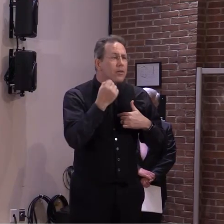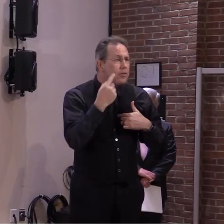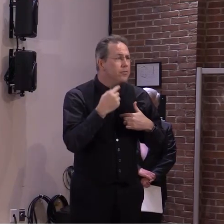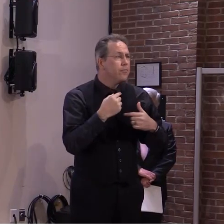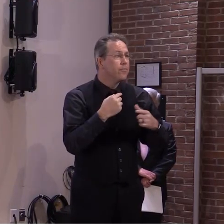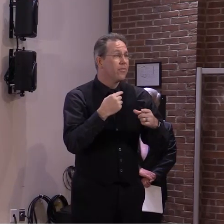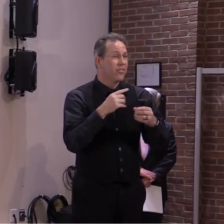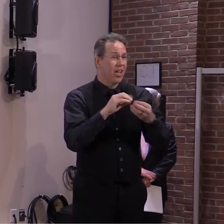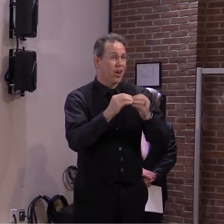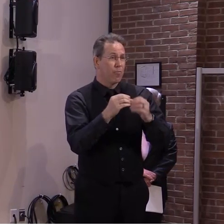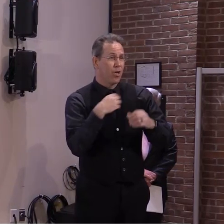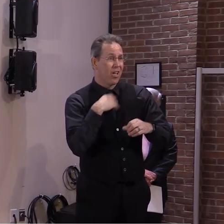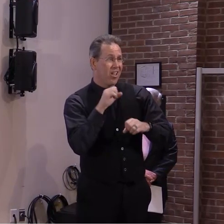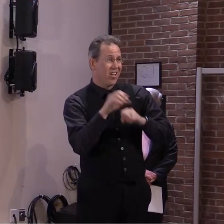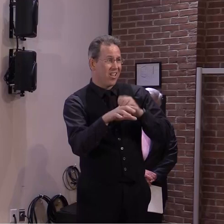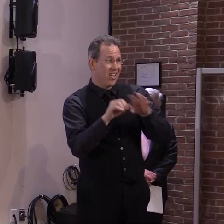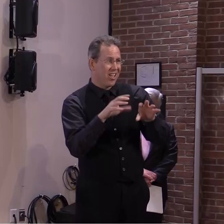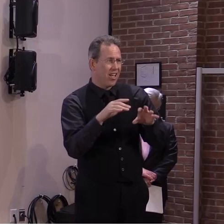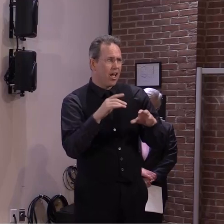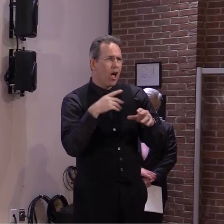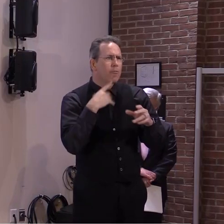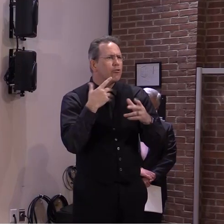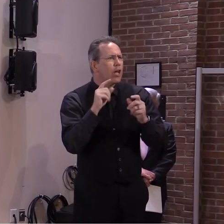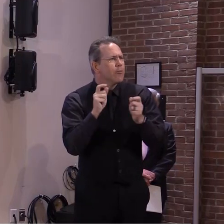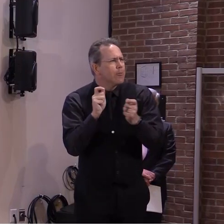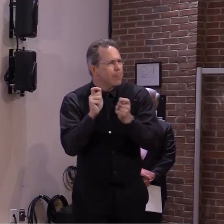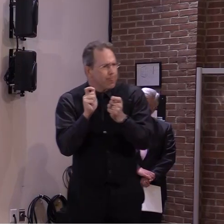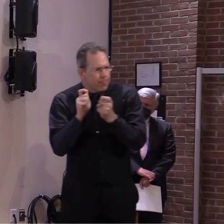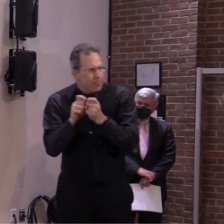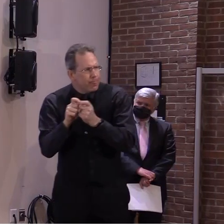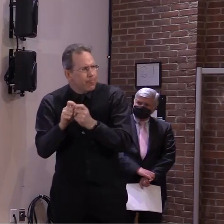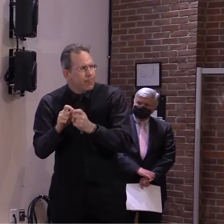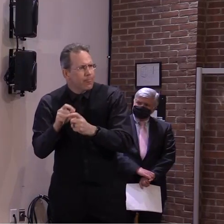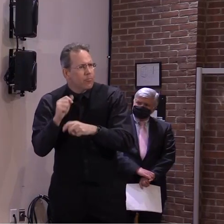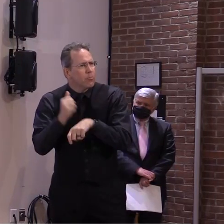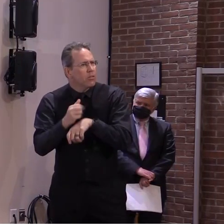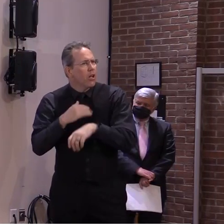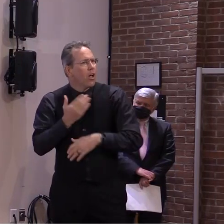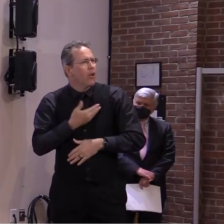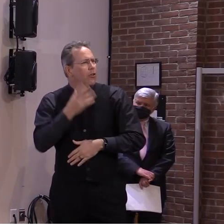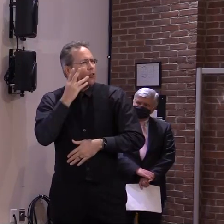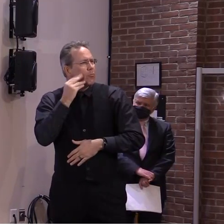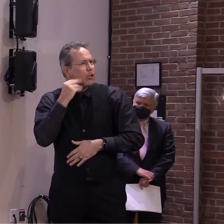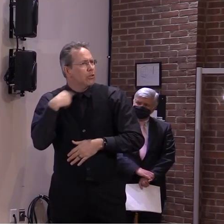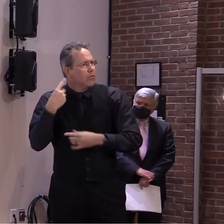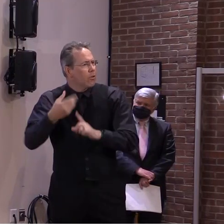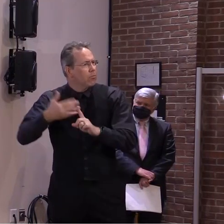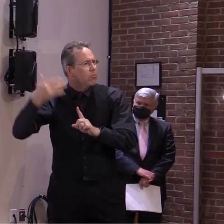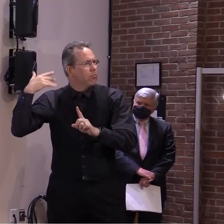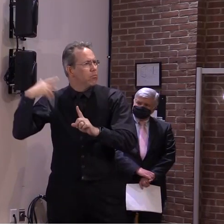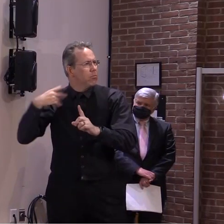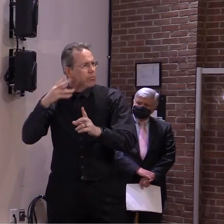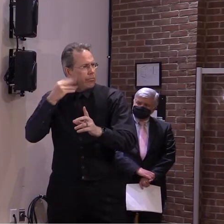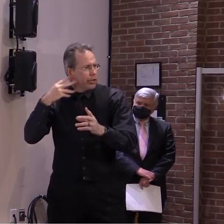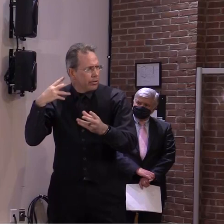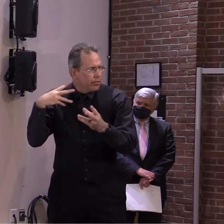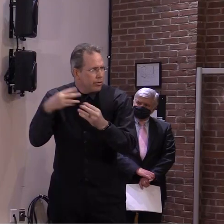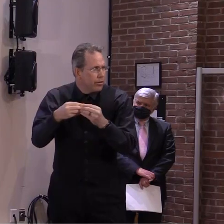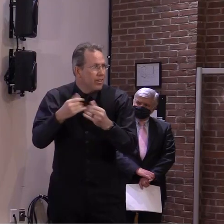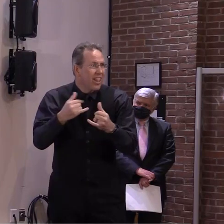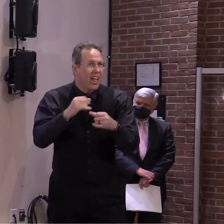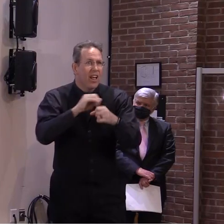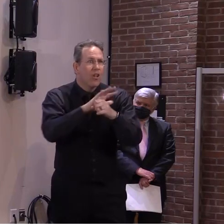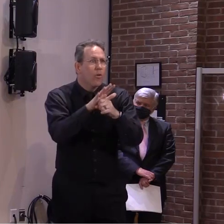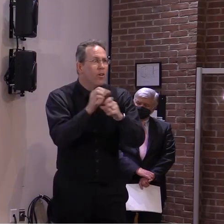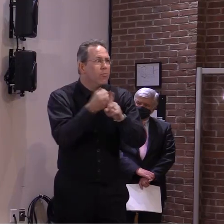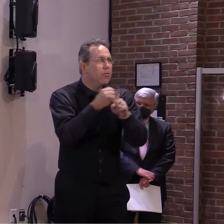of experience. Never came to the forefront before we had a pandemic, but actually we're not